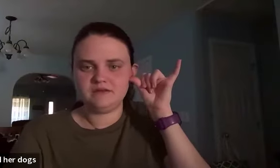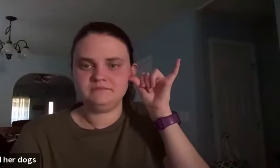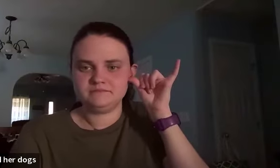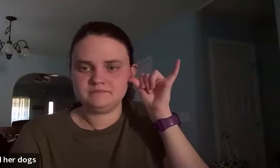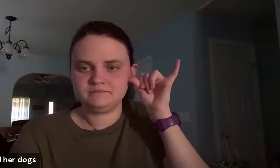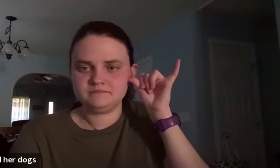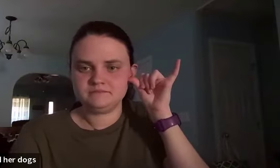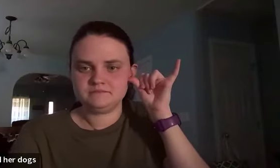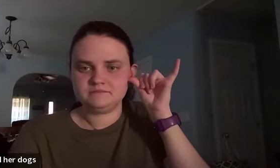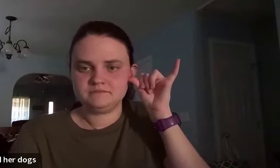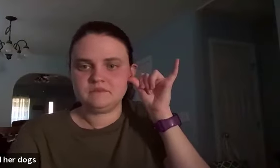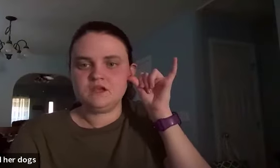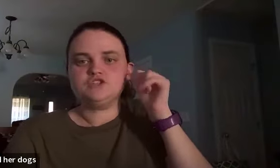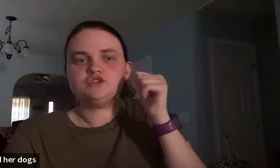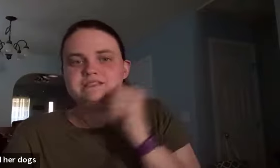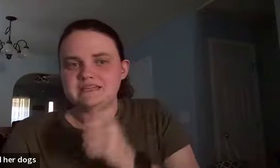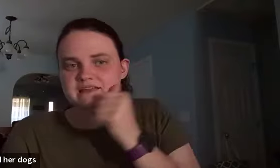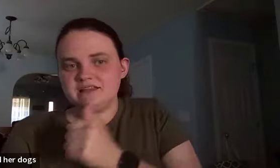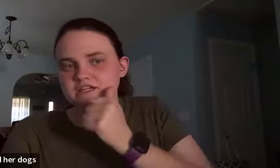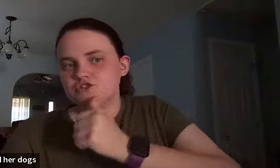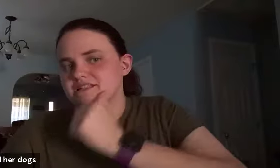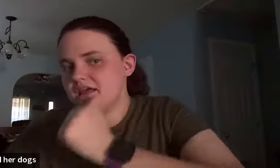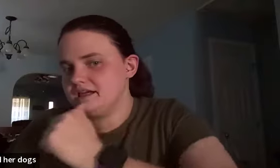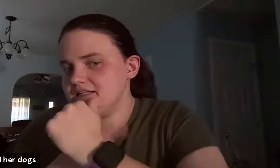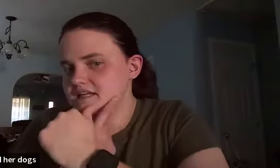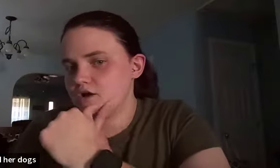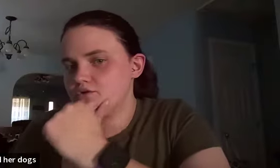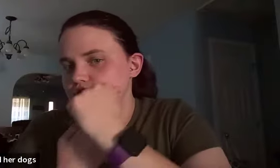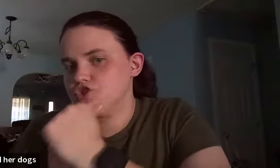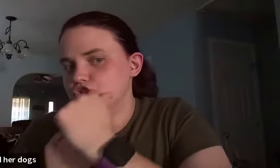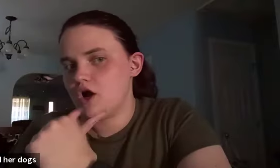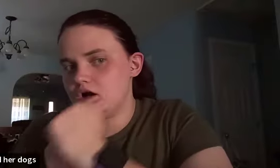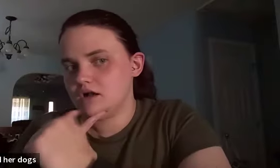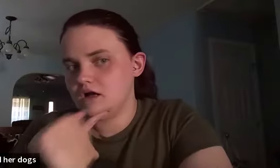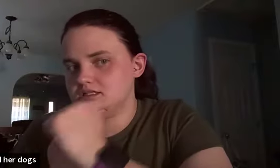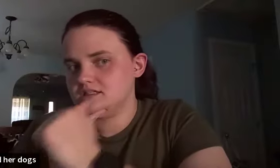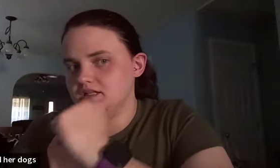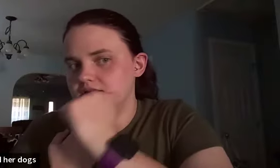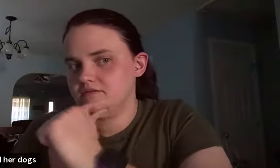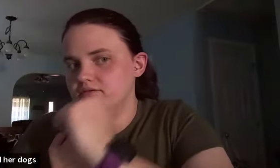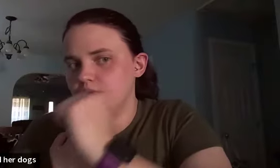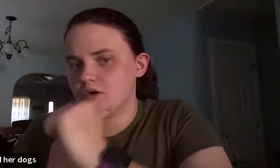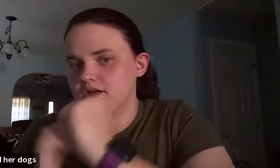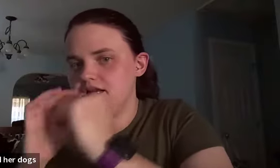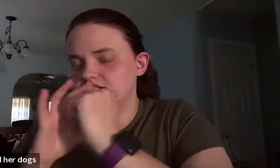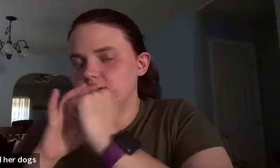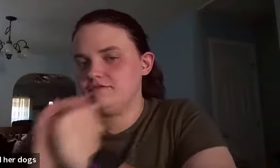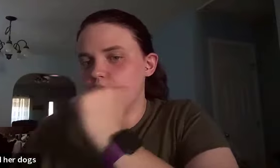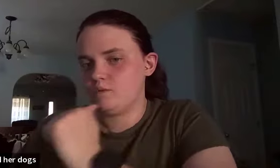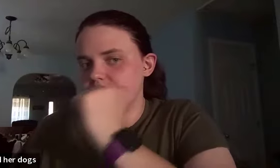Okay? So daily is you're sliding down your jaw constantly forward, and it's coming forward